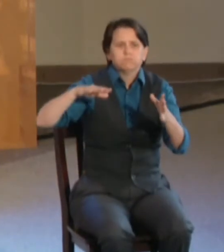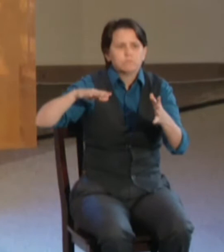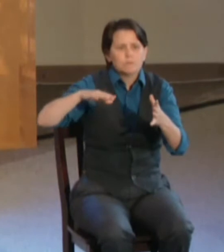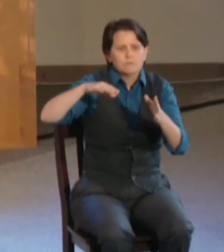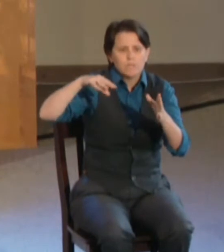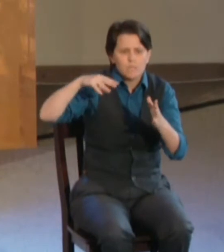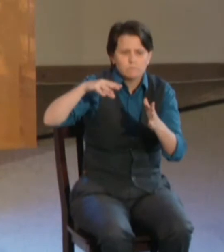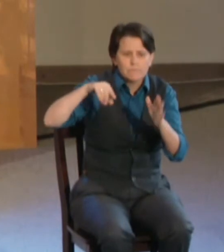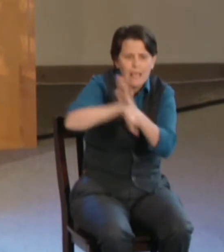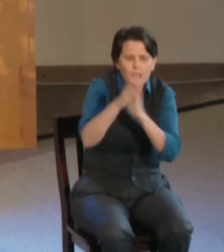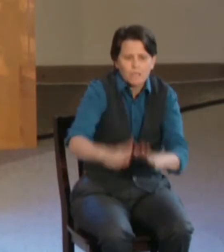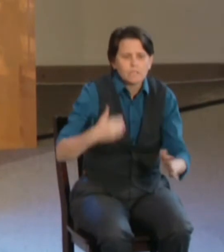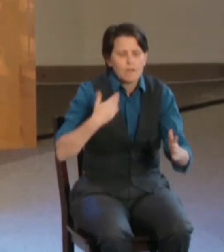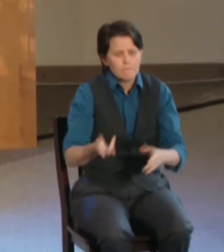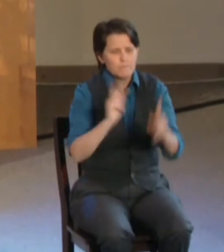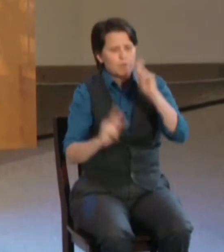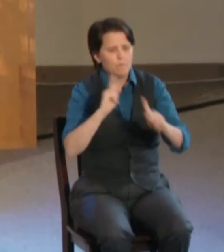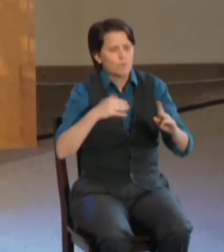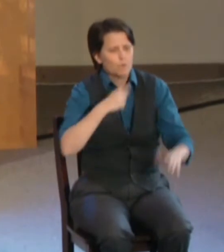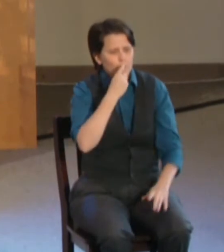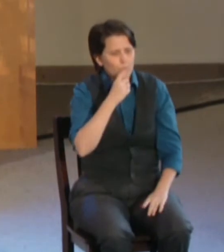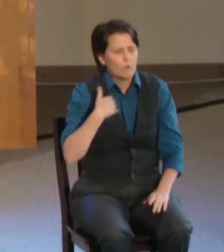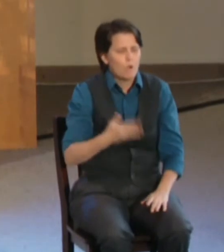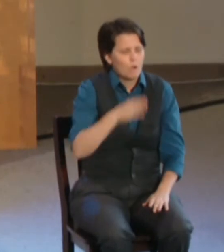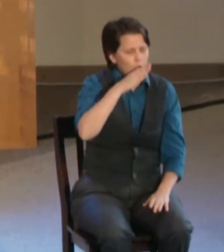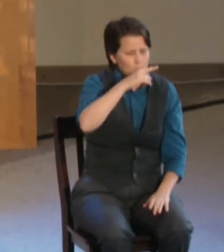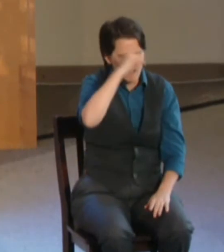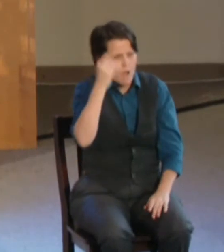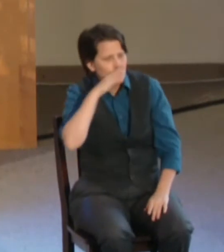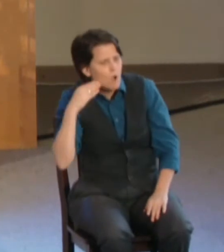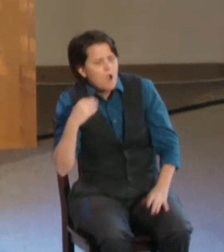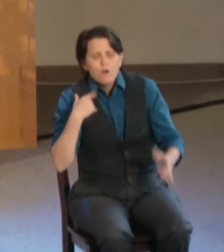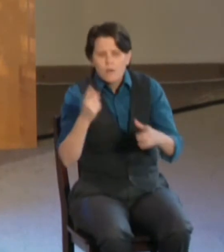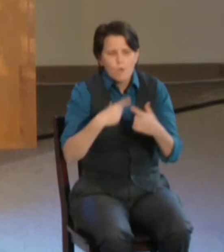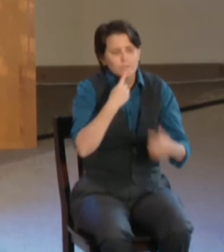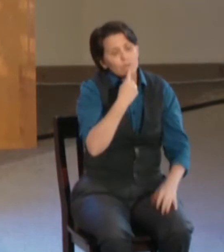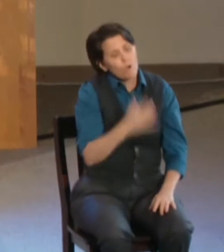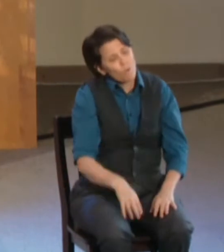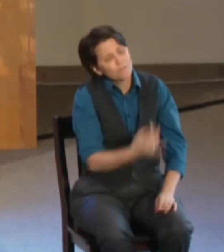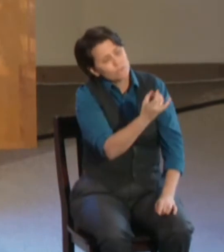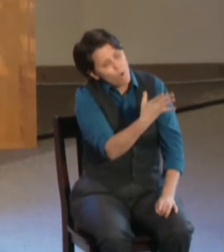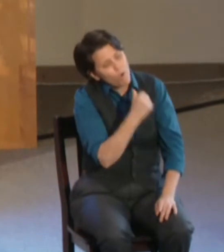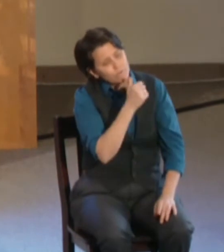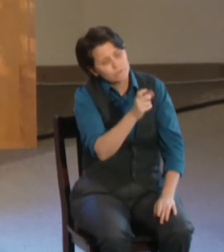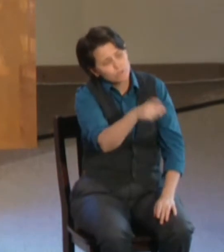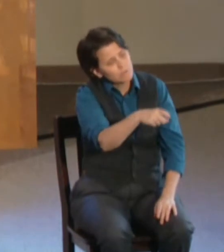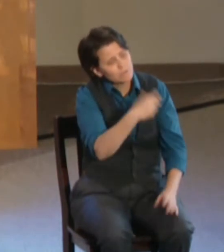of color's lives, and we say, that's so horrible. That should not be happening in